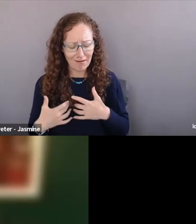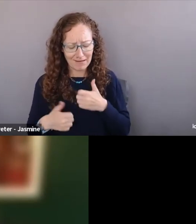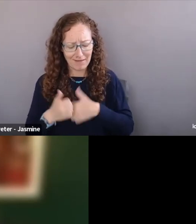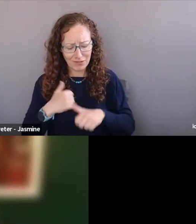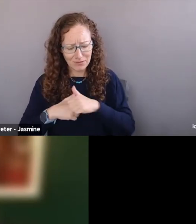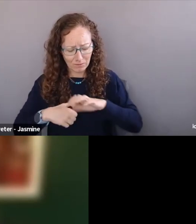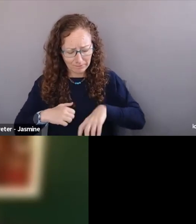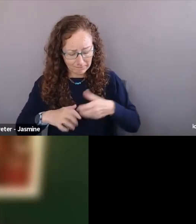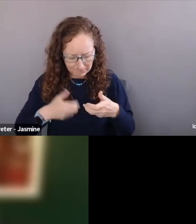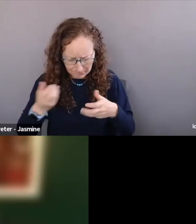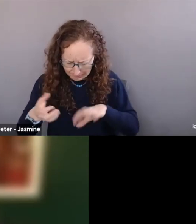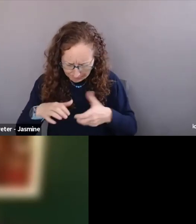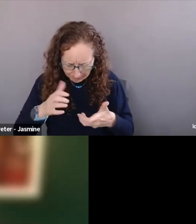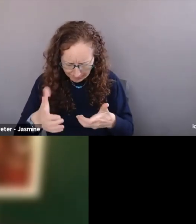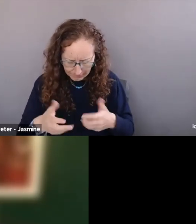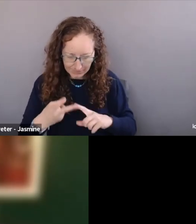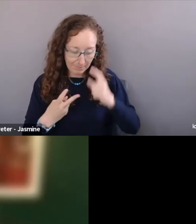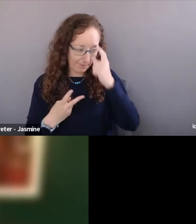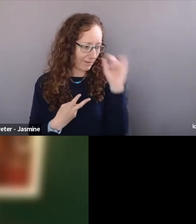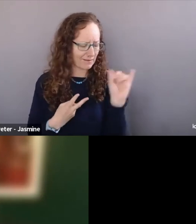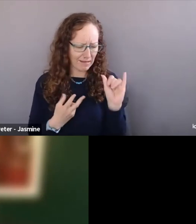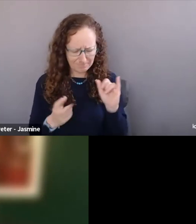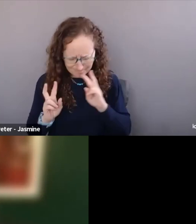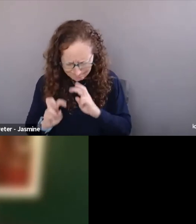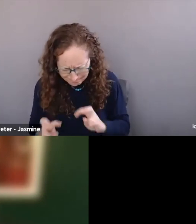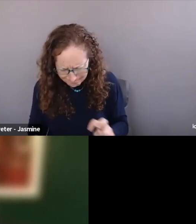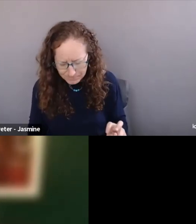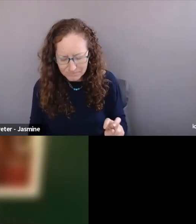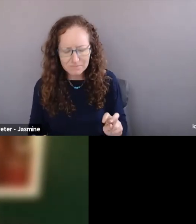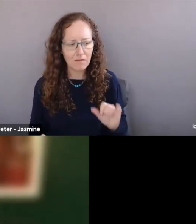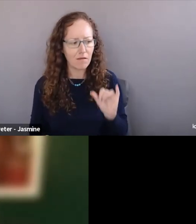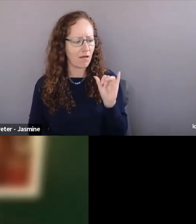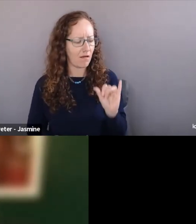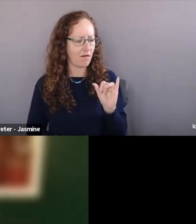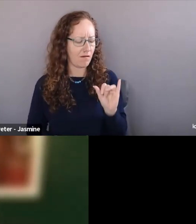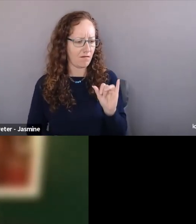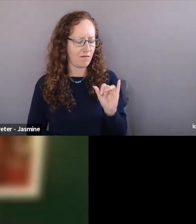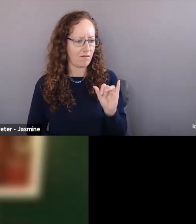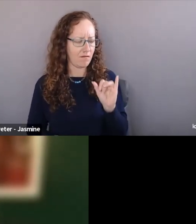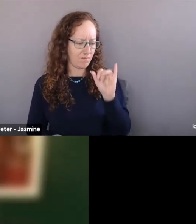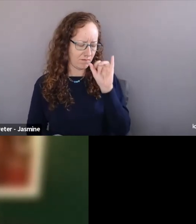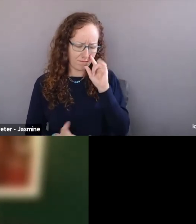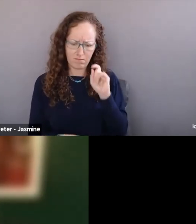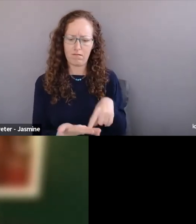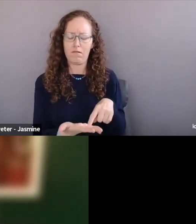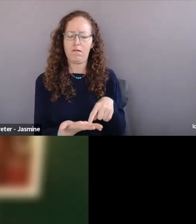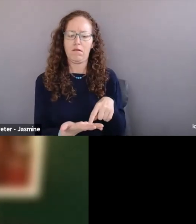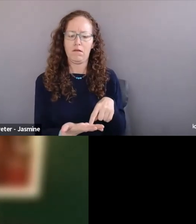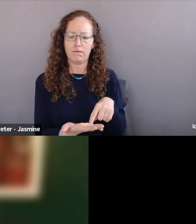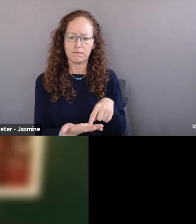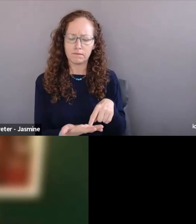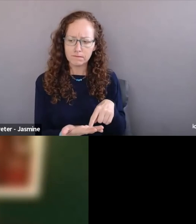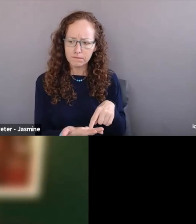mind and seeing things that I didn't realize could lead to something that someone else does not feel